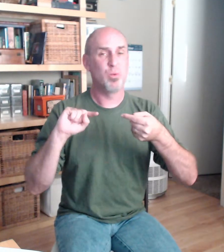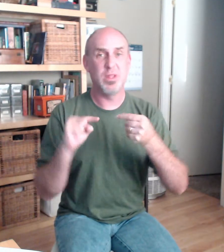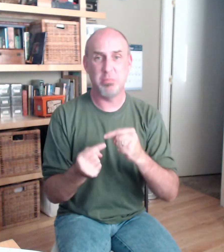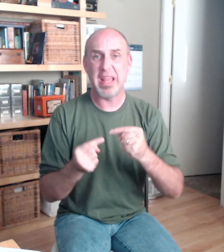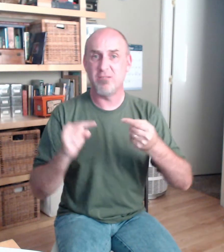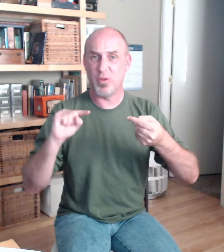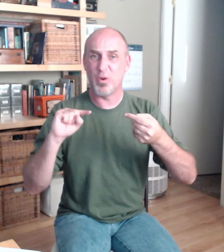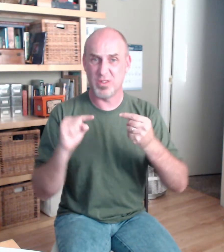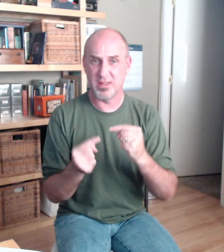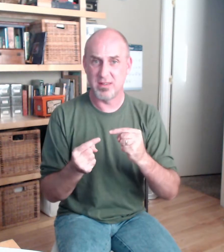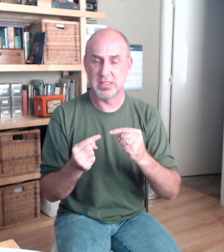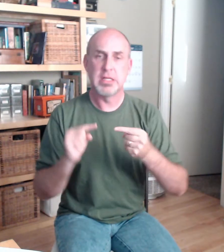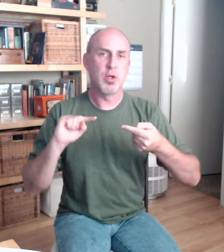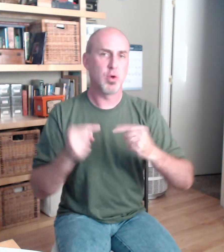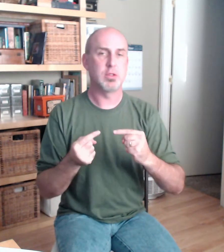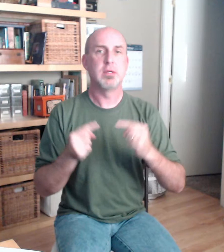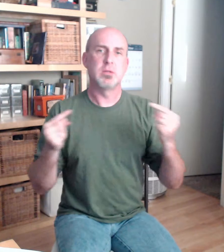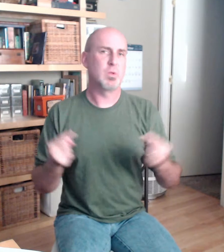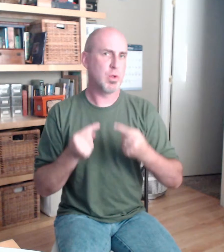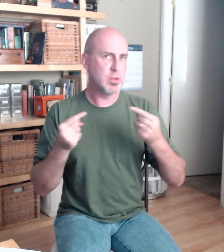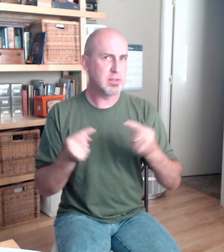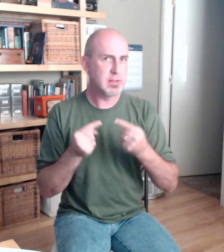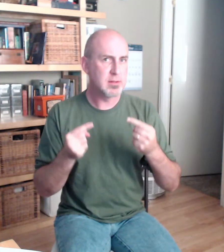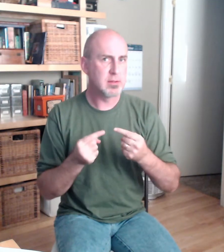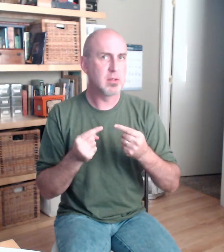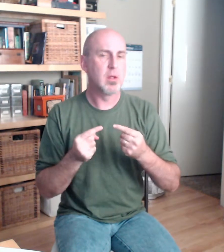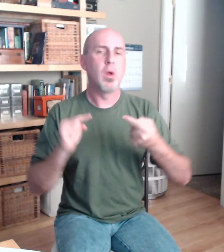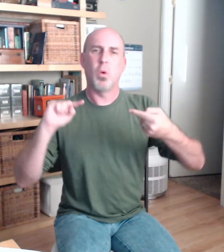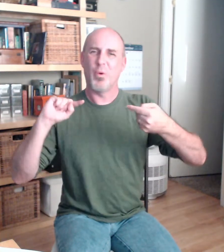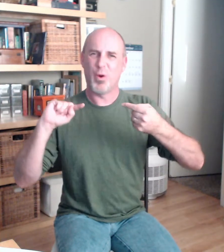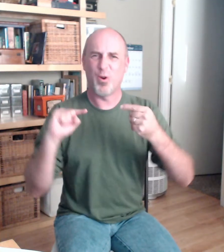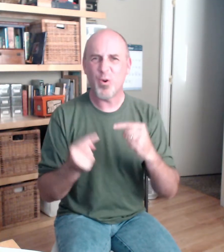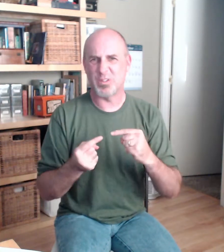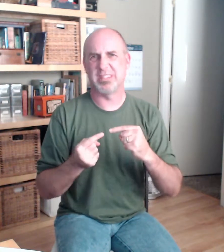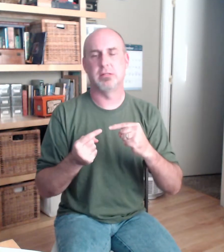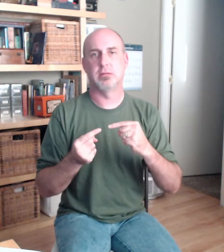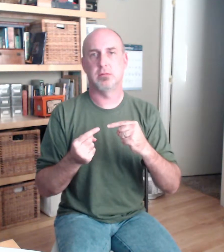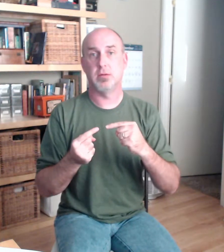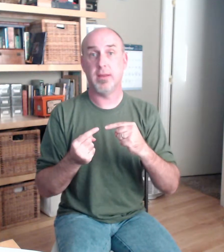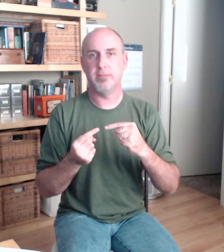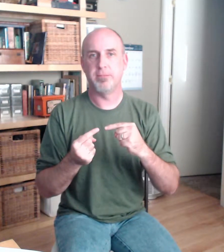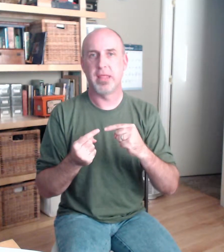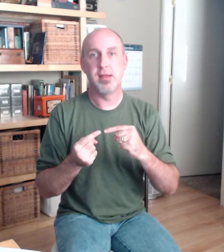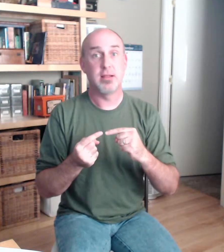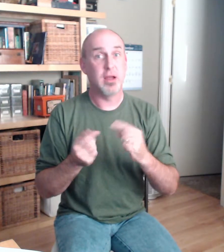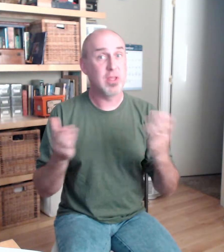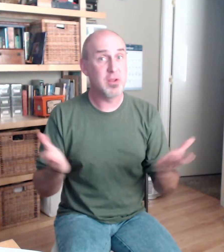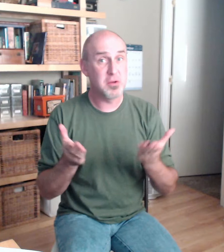really painful hurt. Do hurt or hurt, okay? Now here's